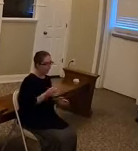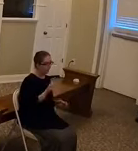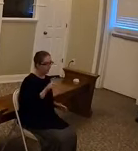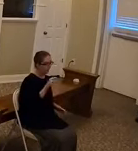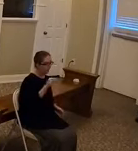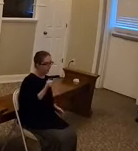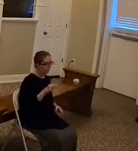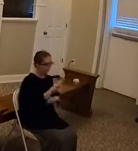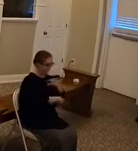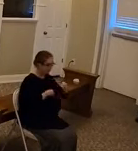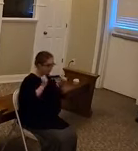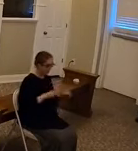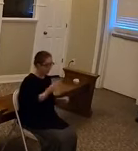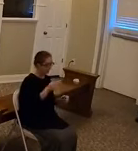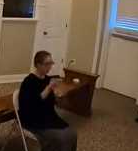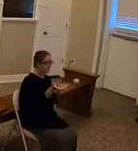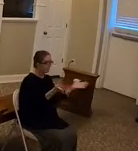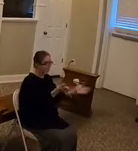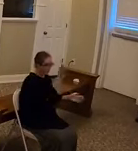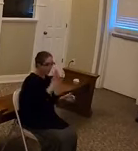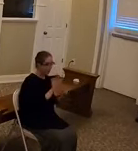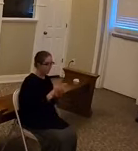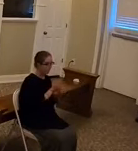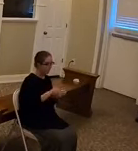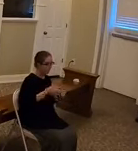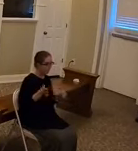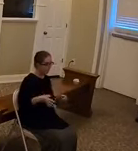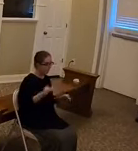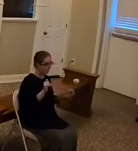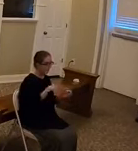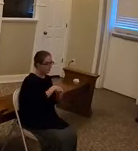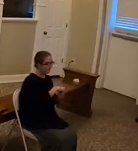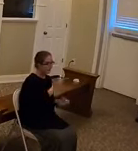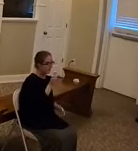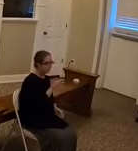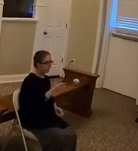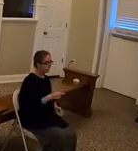you can serve God with everything that's given you.